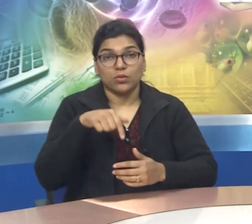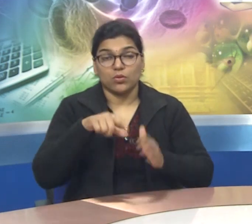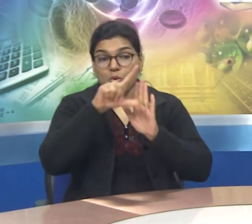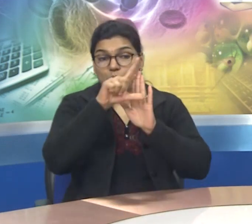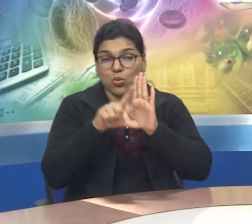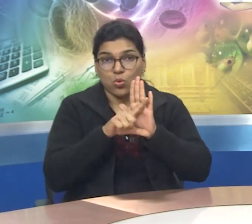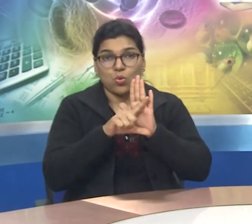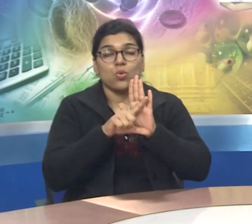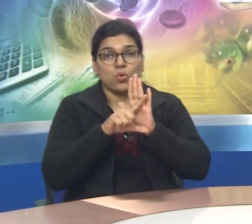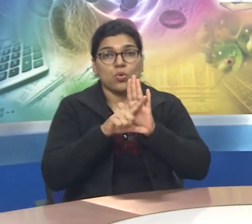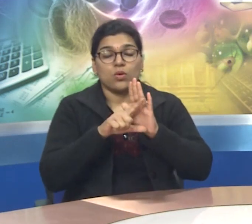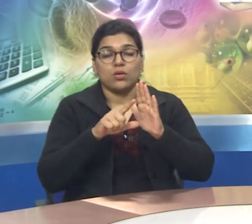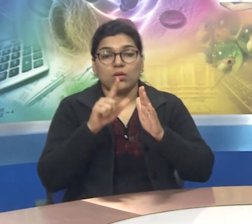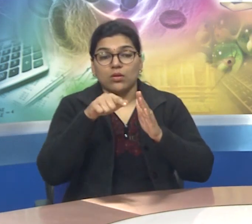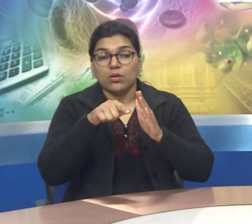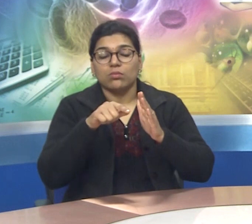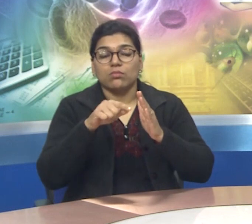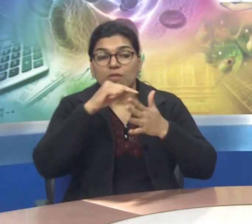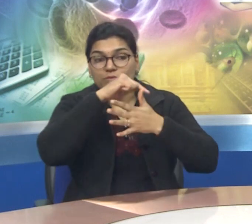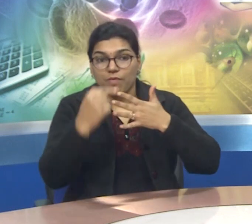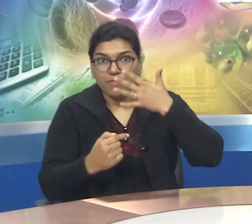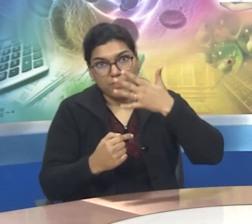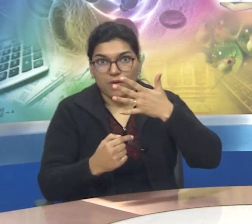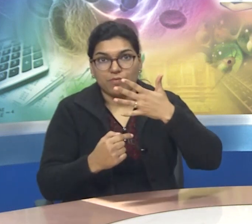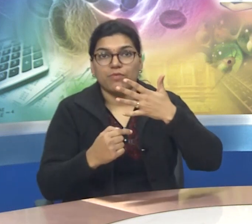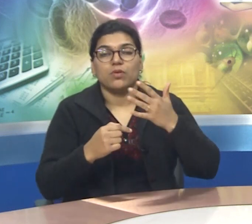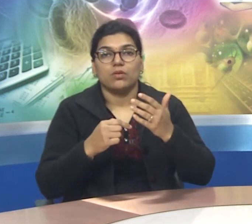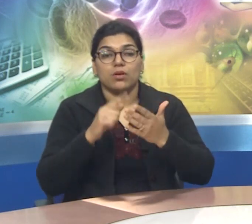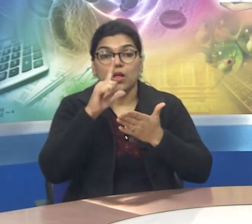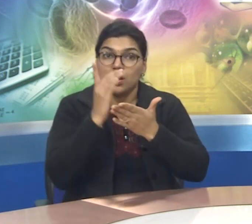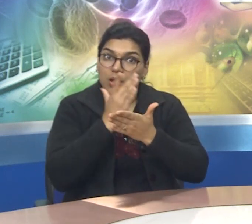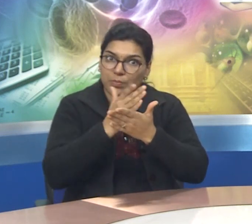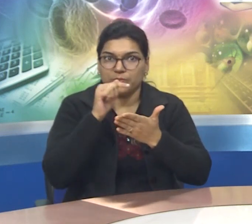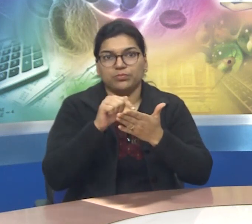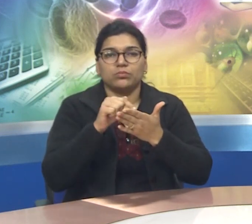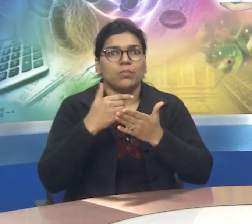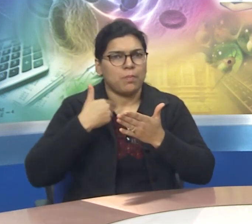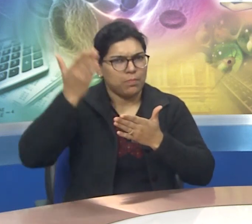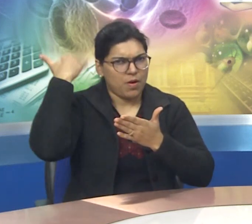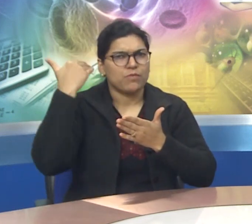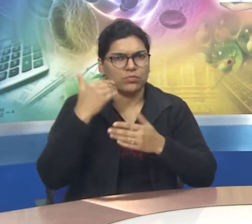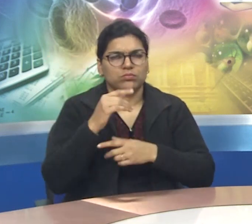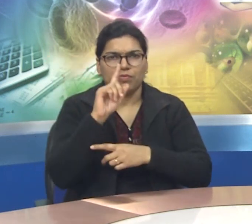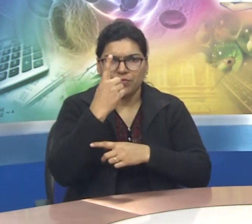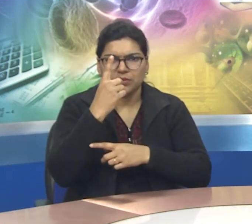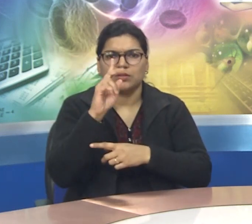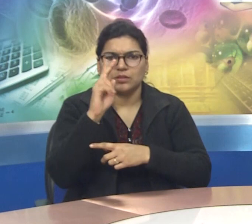There are basically 5 laws of library. We already have discussed law number 1 and law number